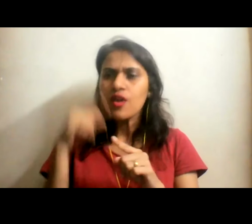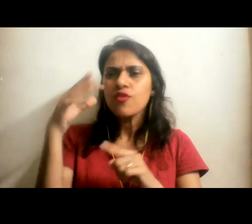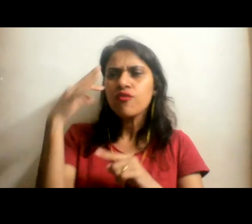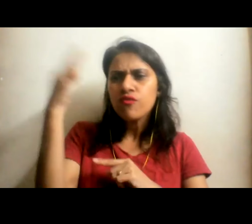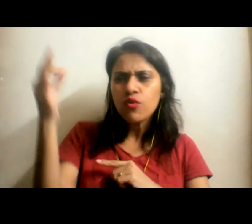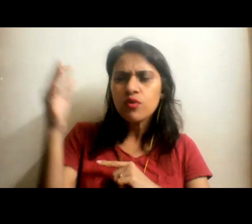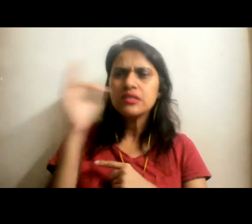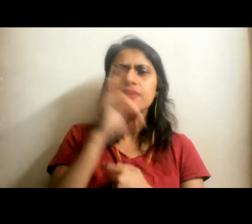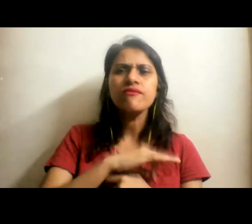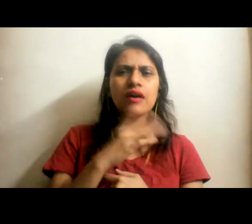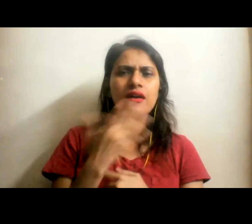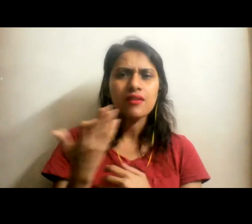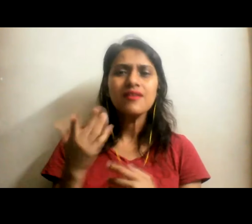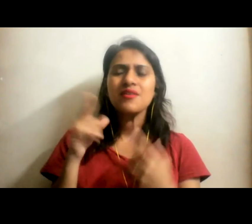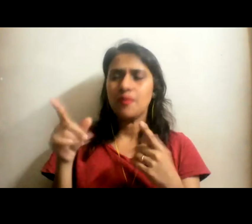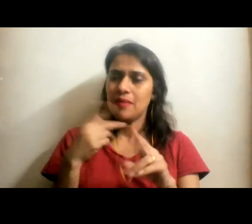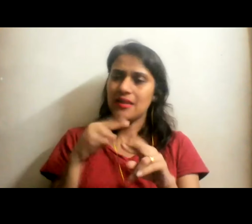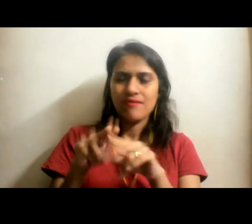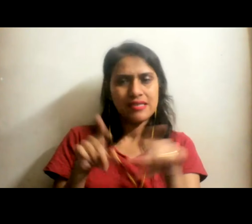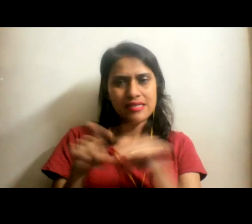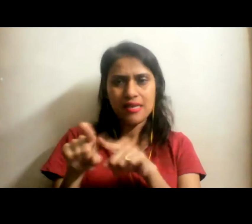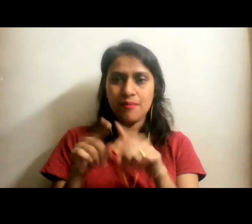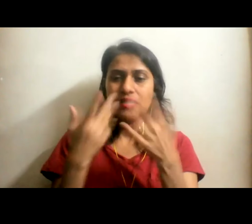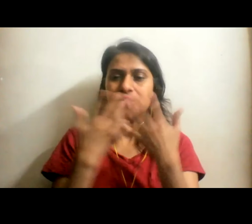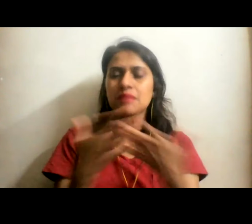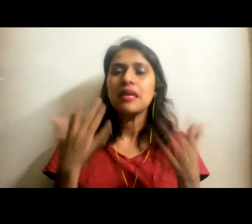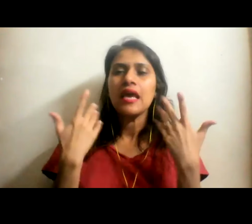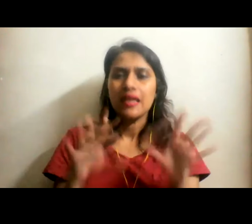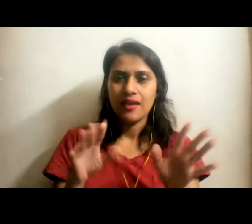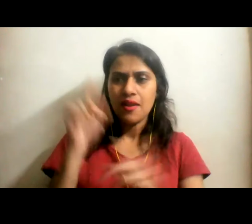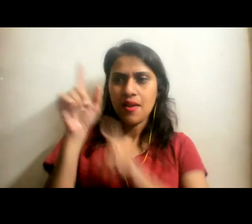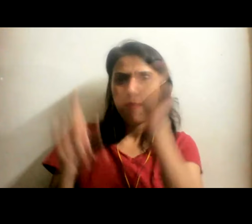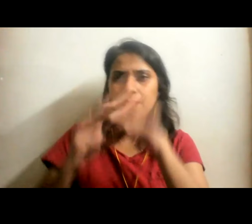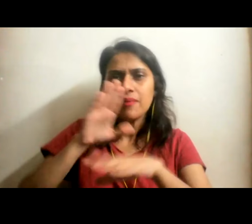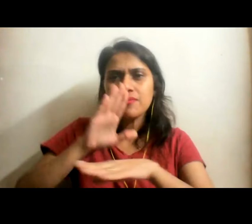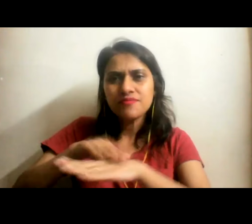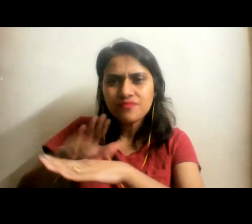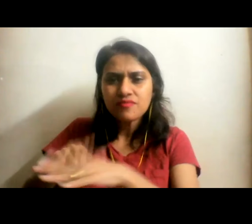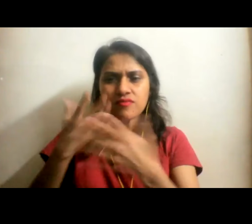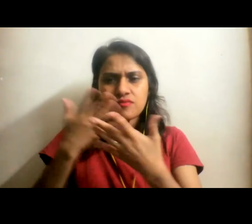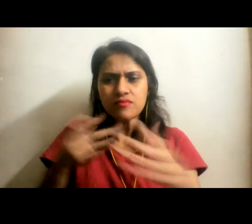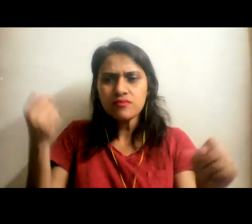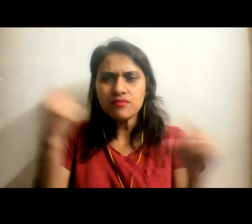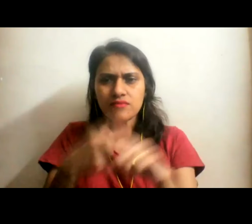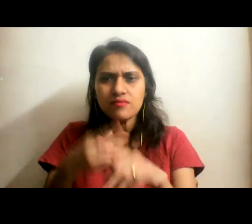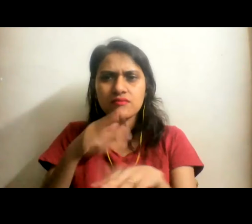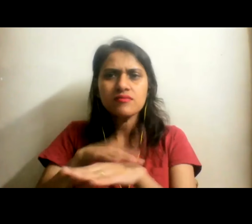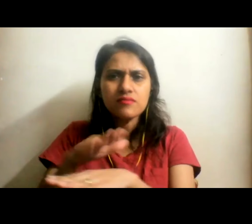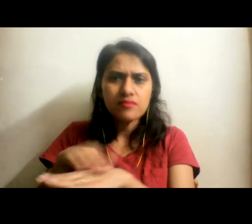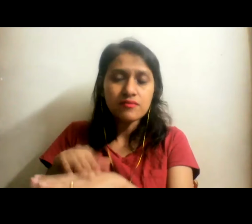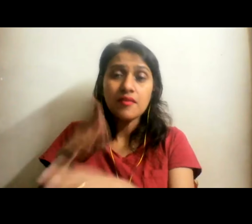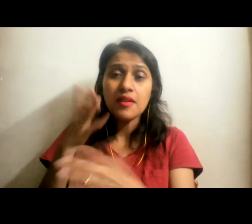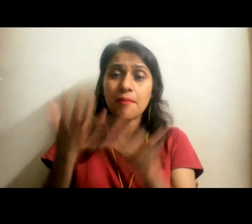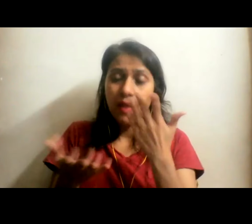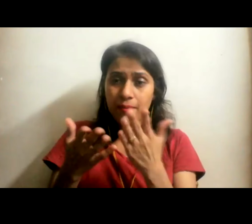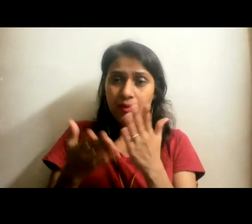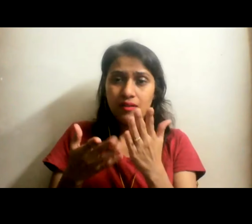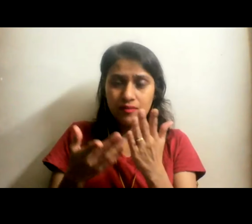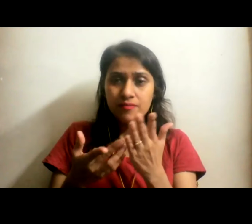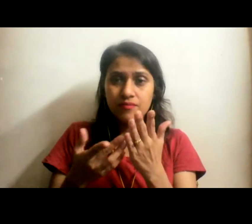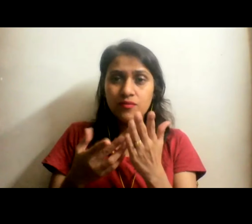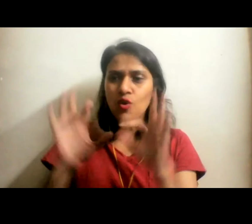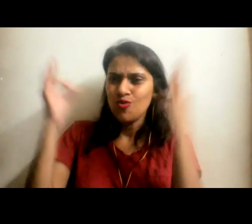of certain product, or the experience that people have with that product, that can either be exploratory if that product is very